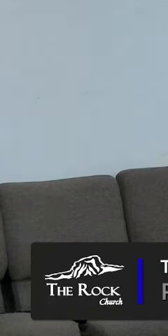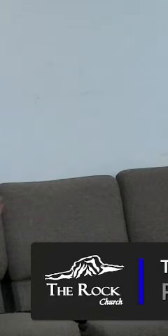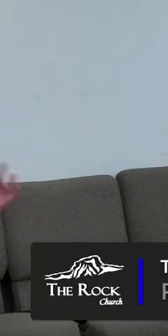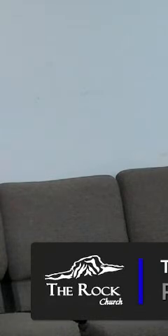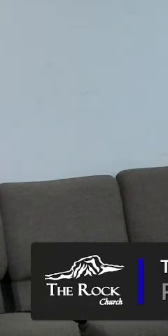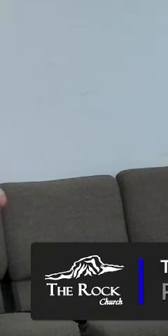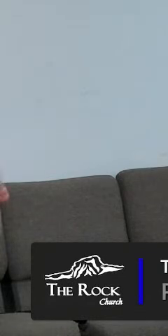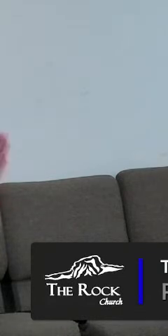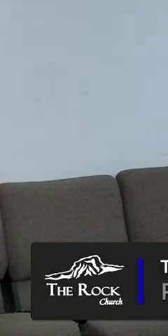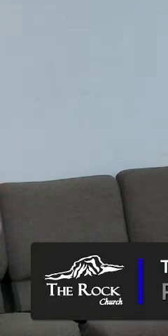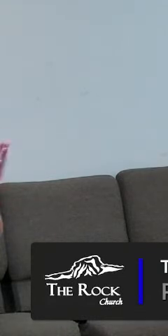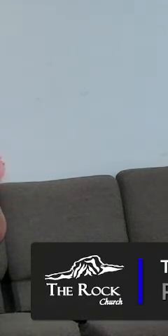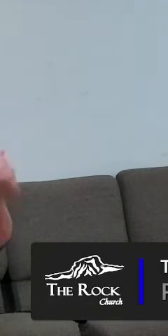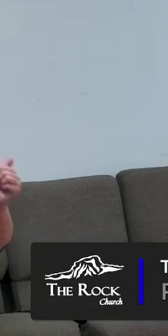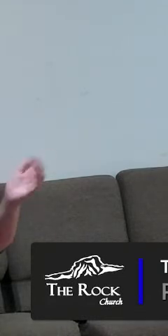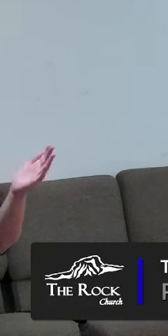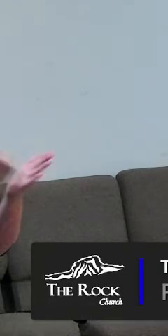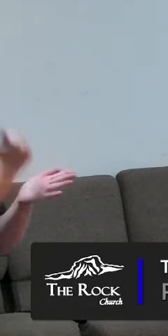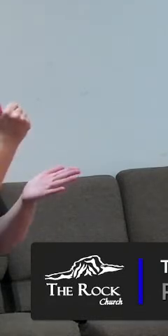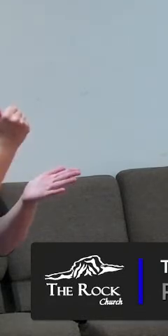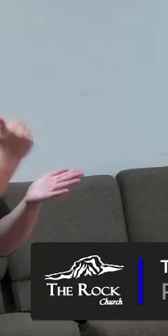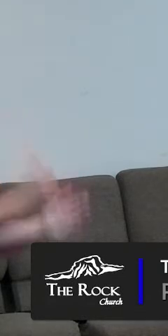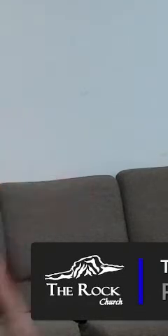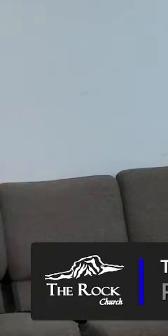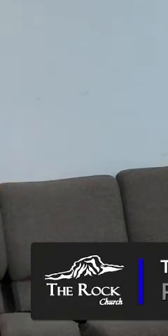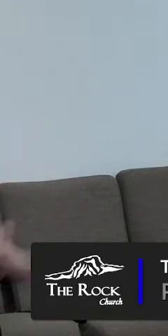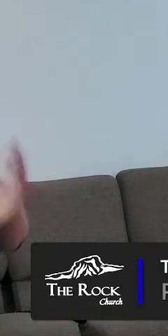pray. Everybody say amen. Amen.